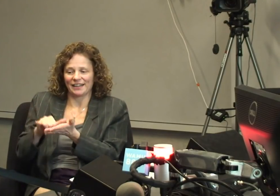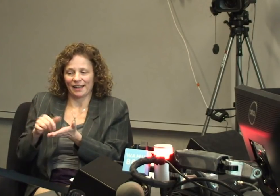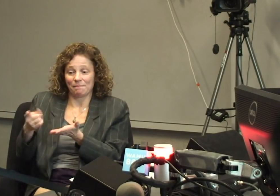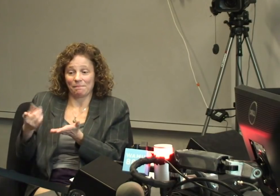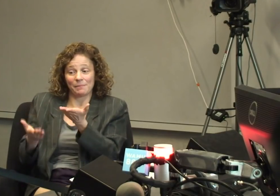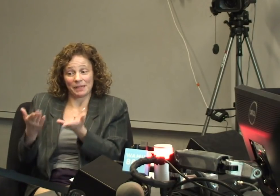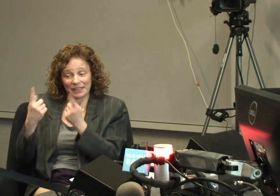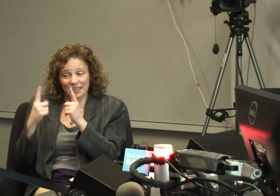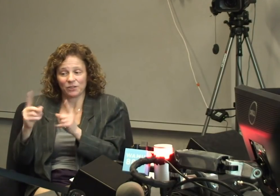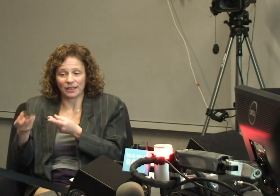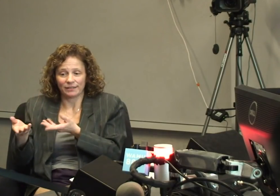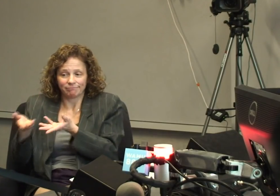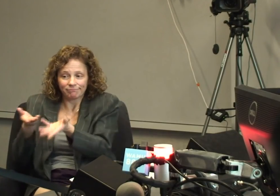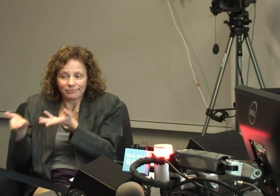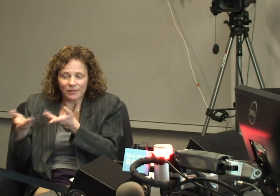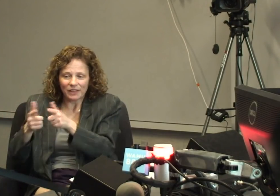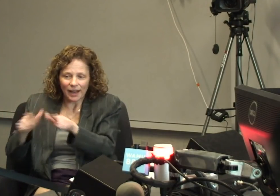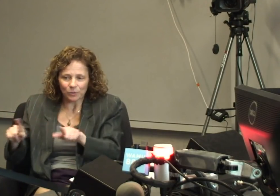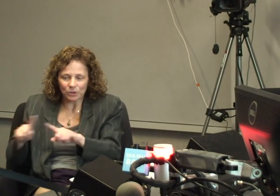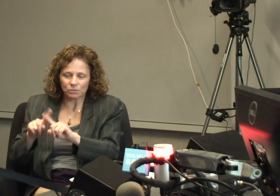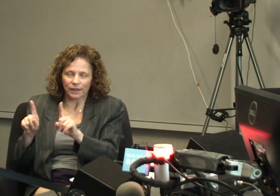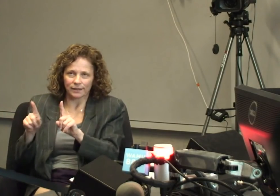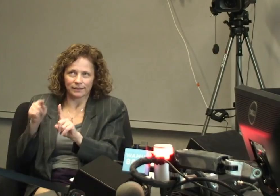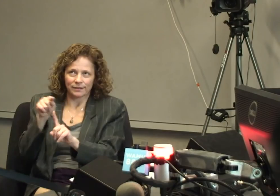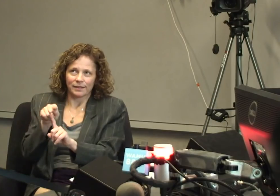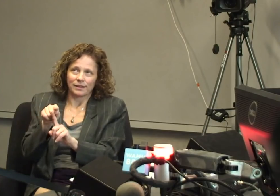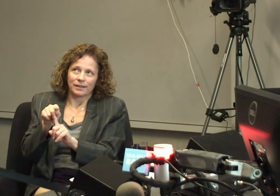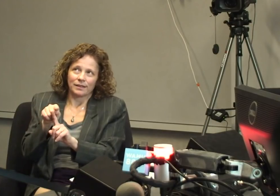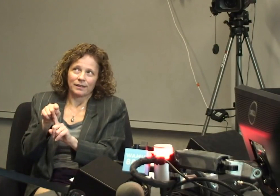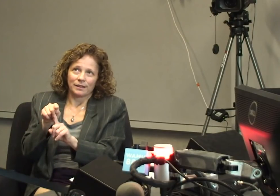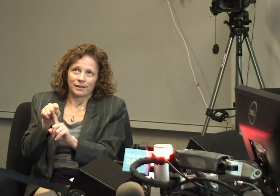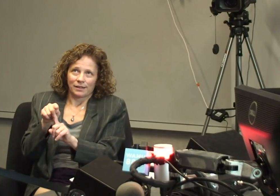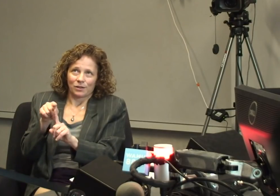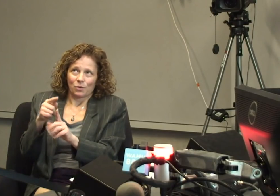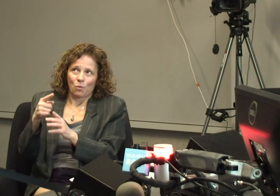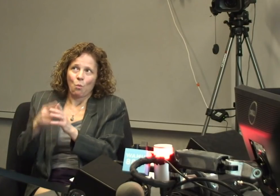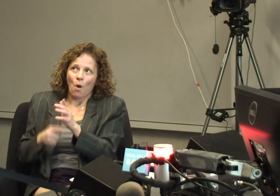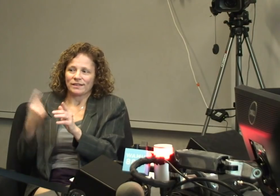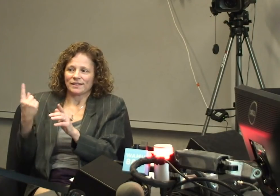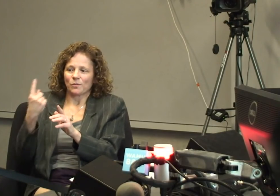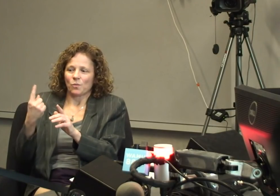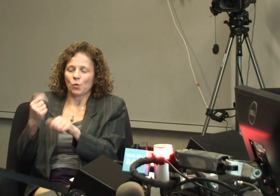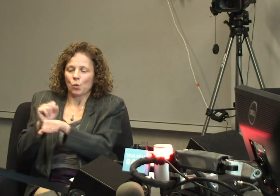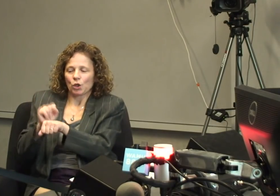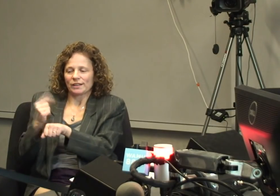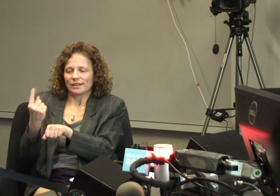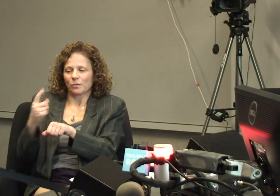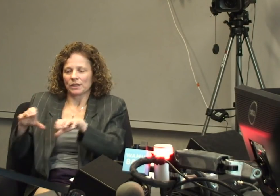visual form. And it's suggested at some time in the past that this might be equivalent to providing language access to individuals who are deaf.